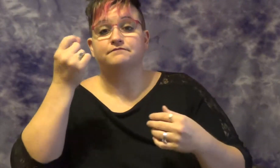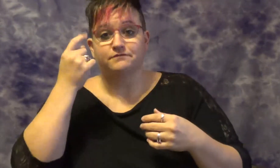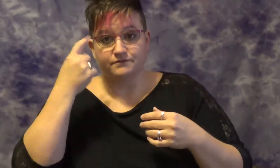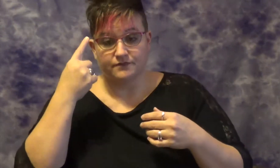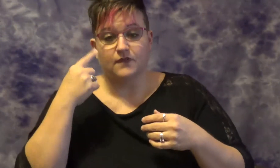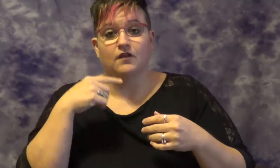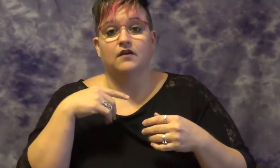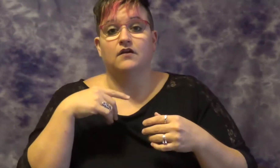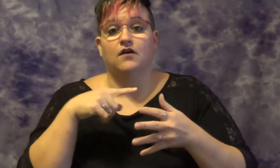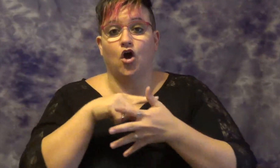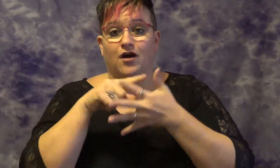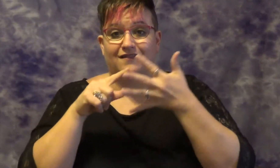Now,